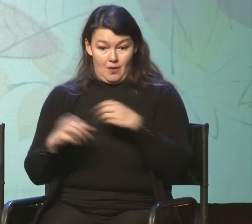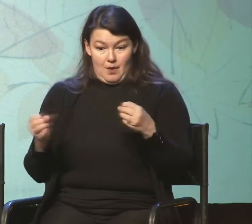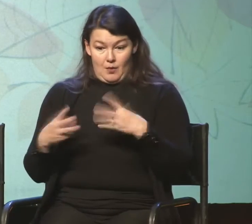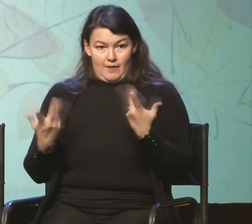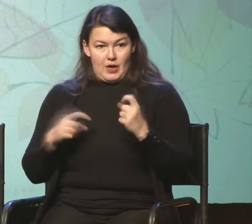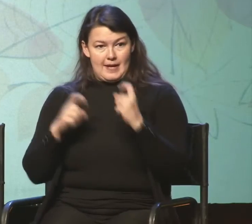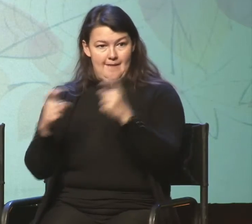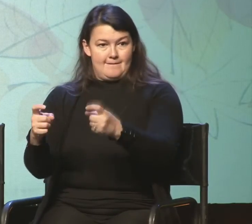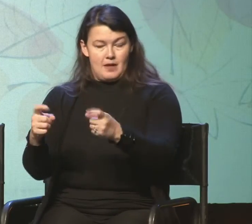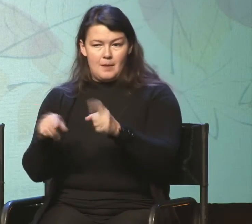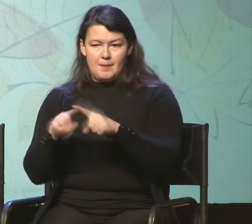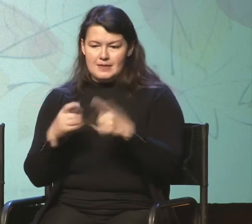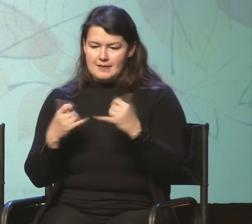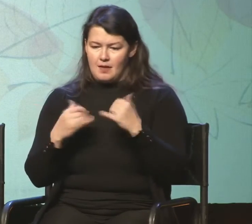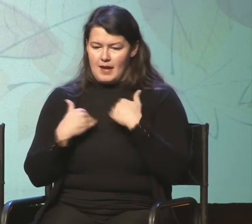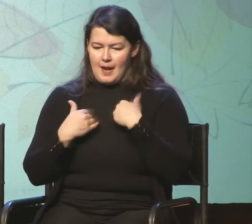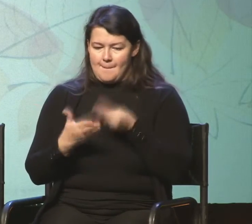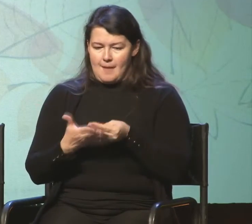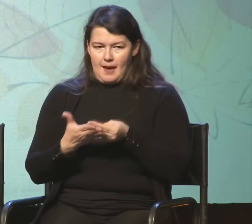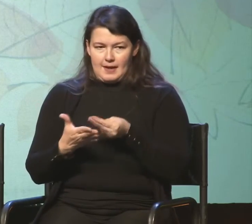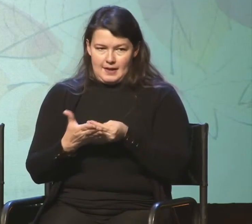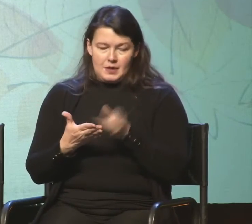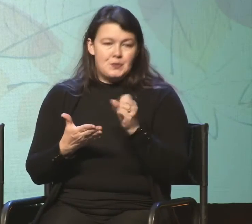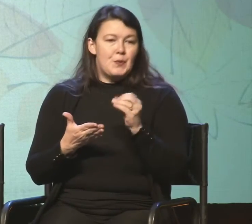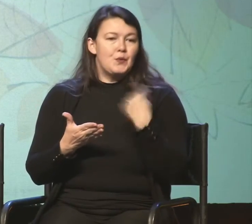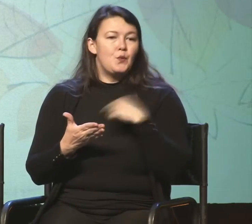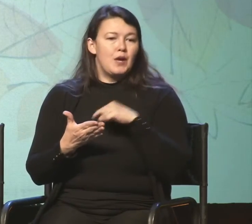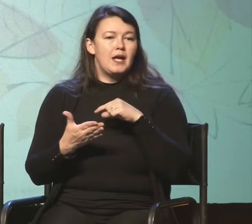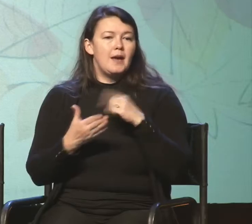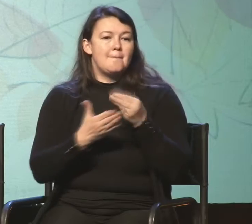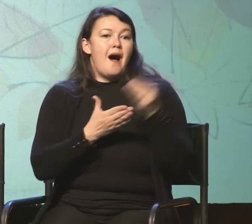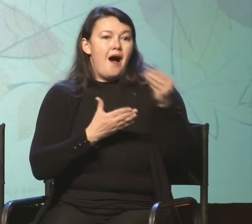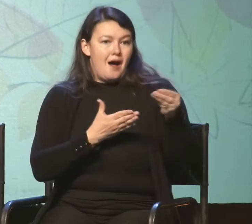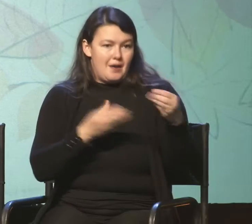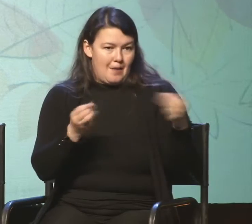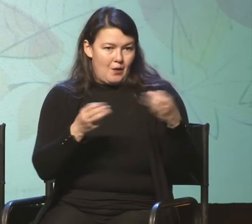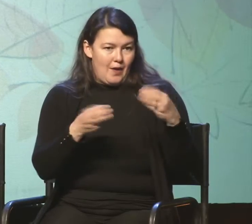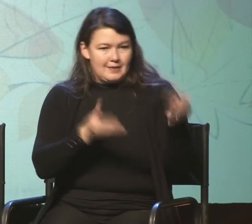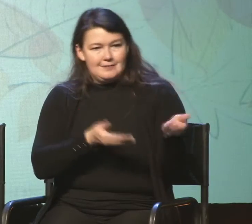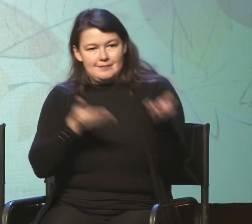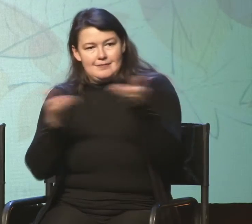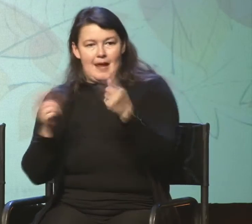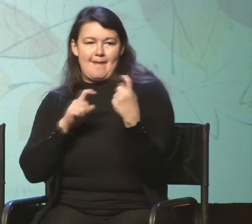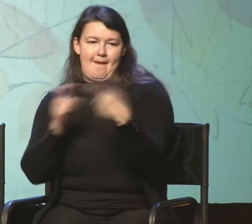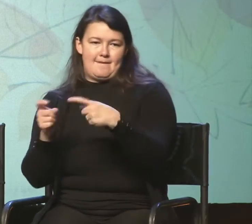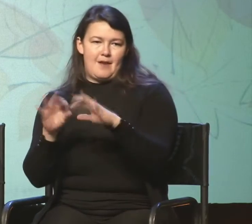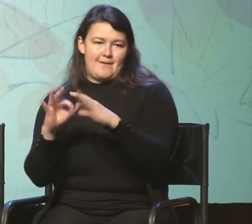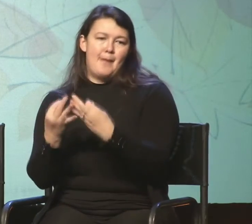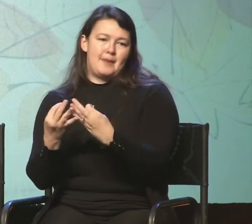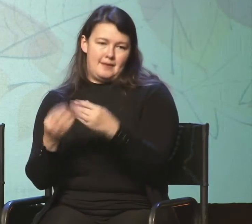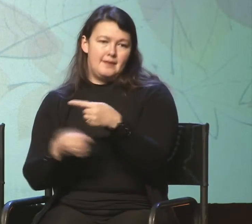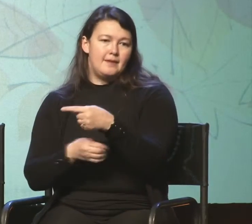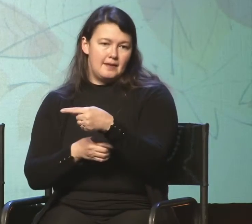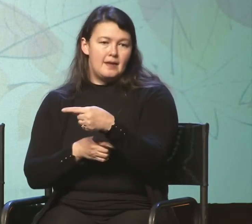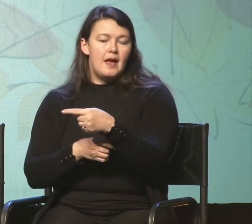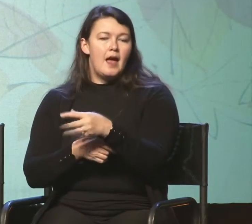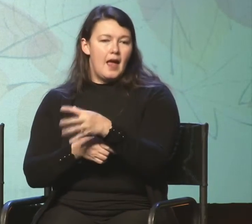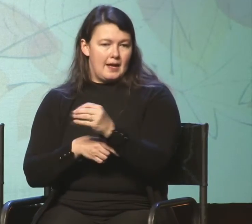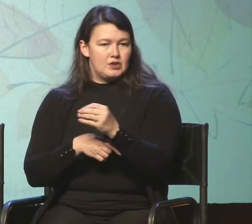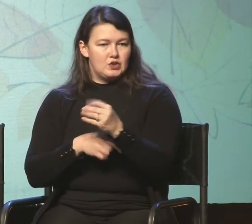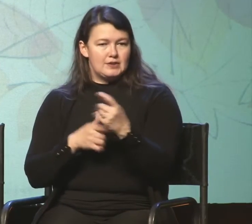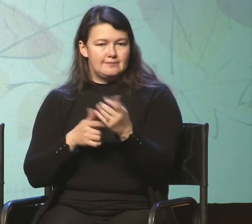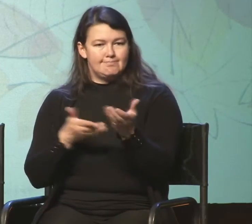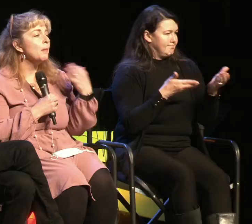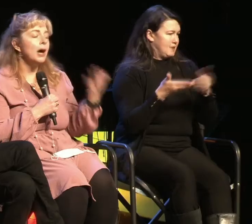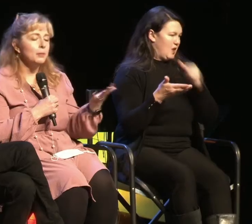and yet we had some money, so we went and bought it for this small family, and we just took it to her and